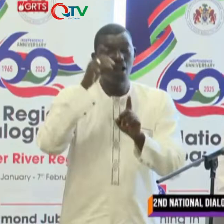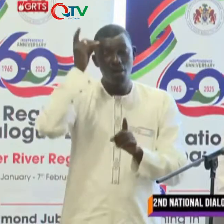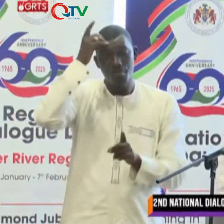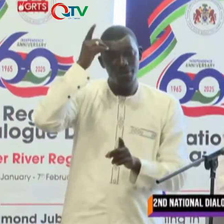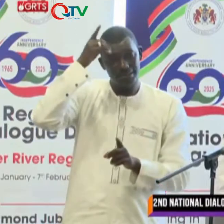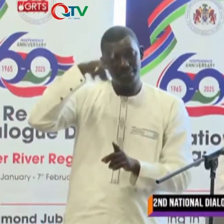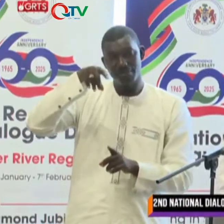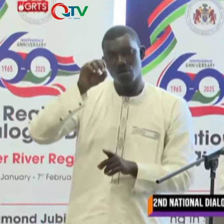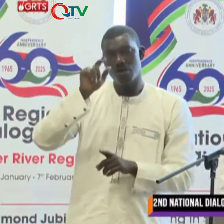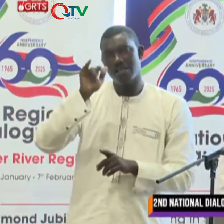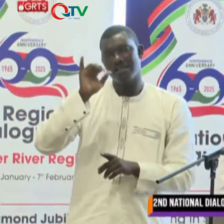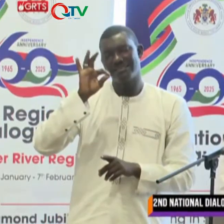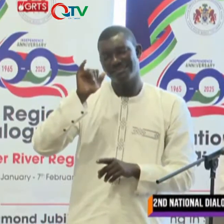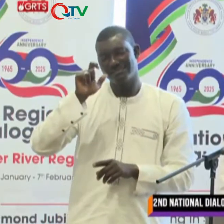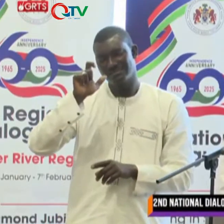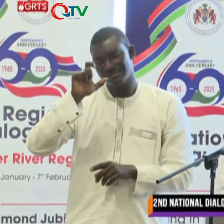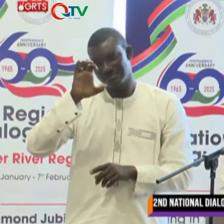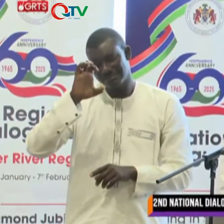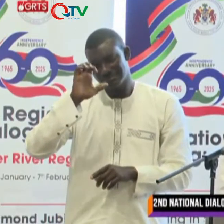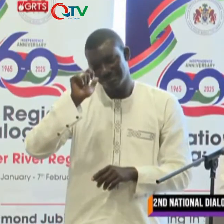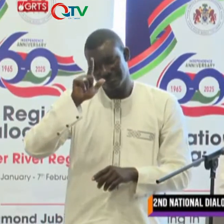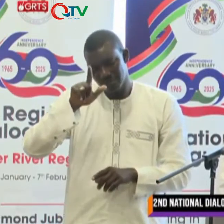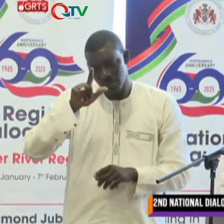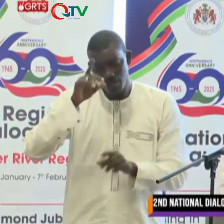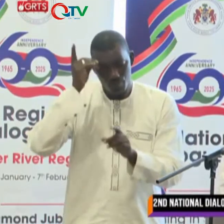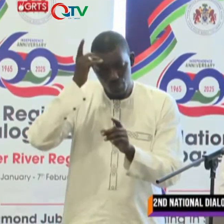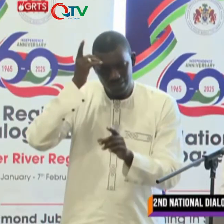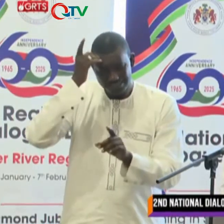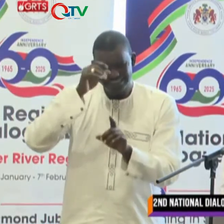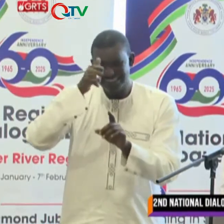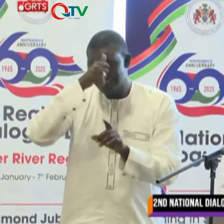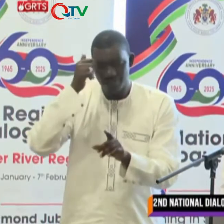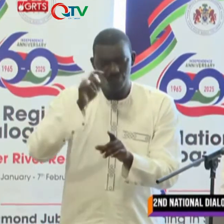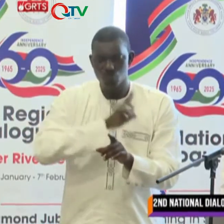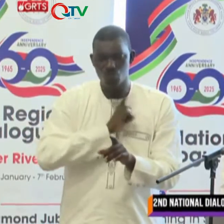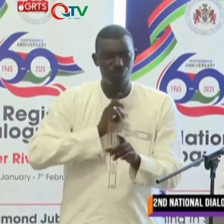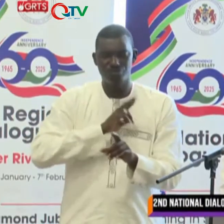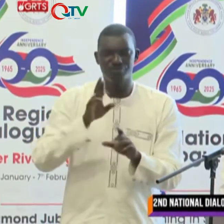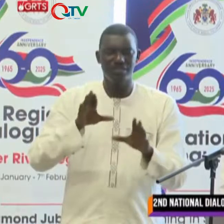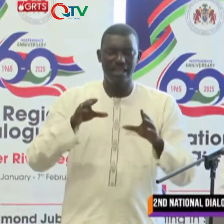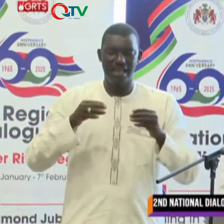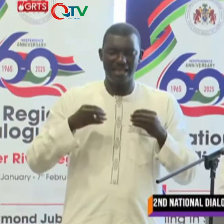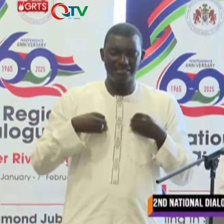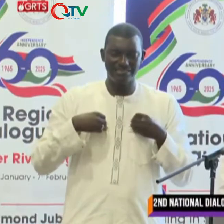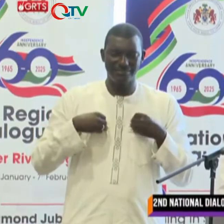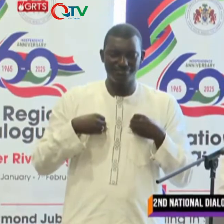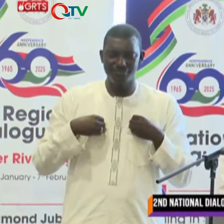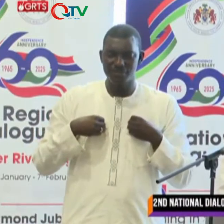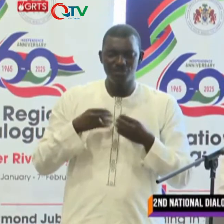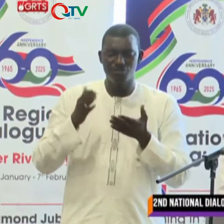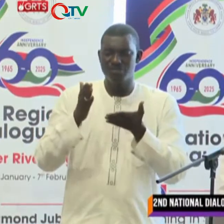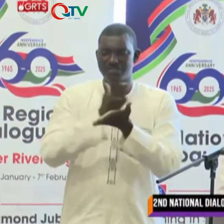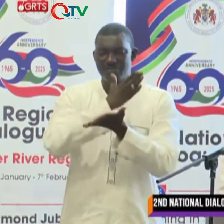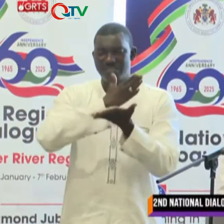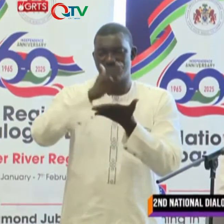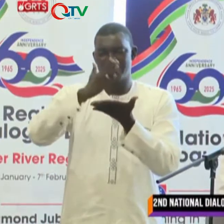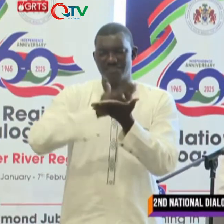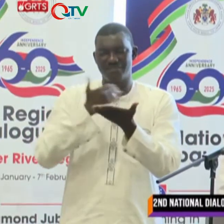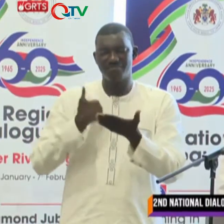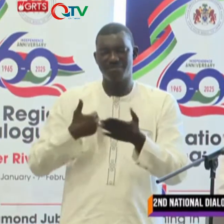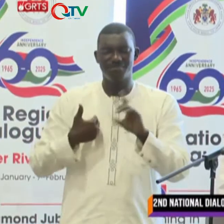service of representation, and as such, we should not allow it to be a dividing tool among